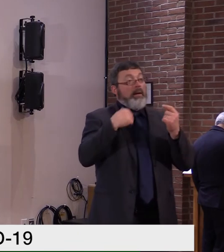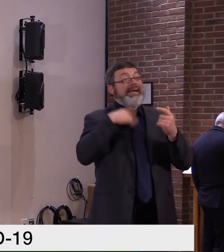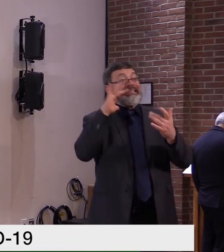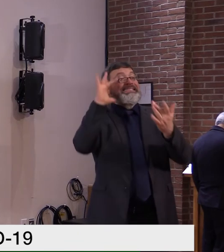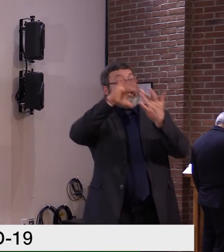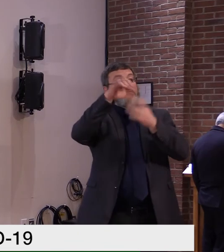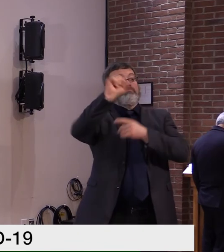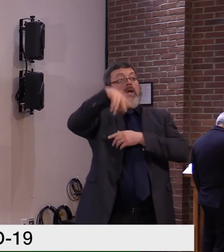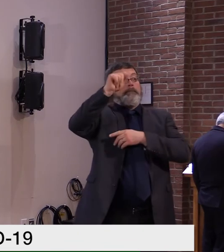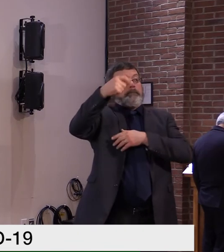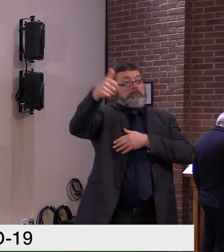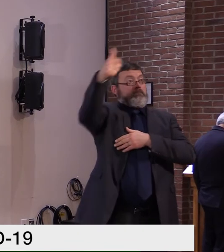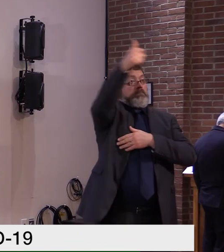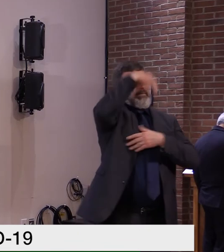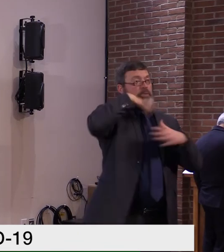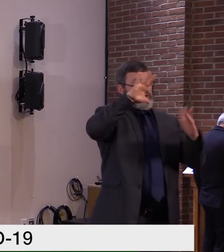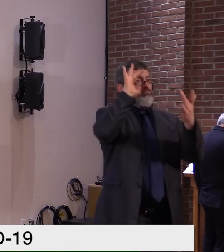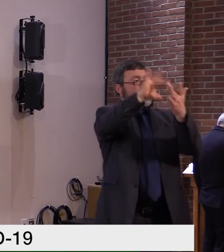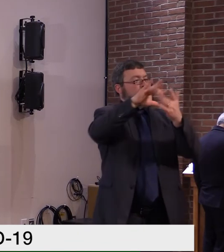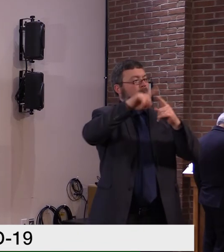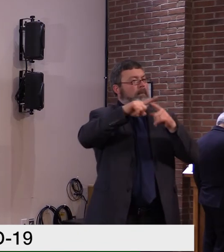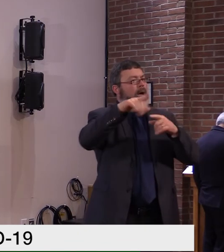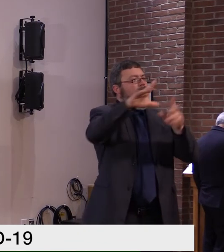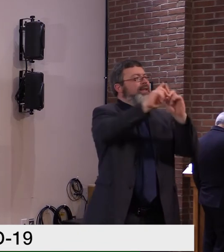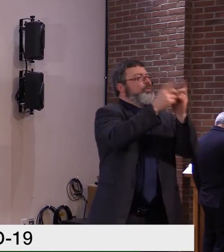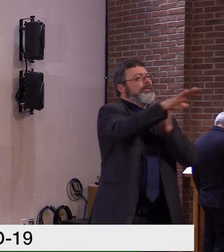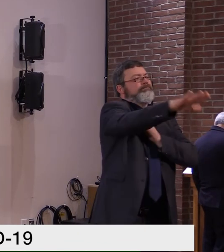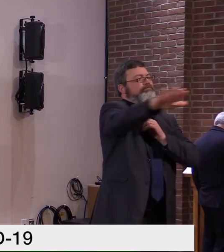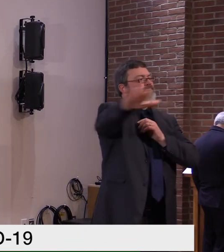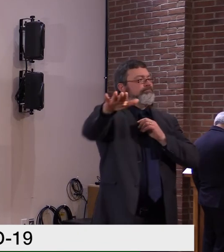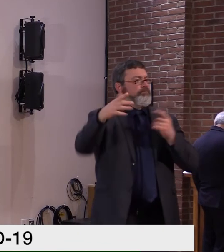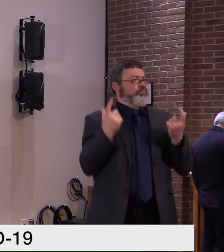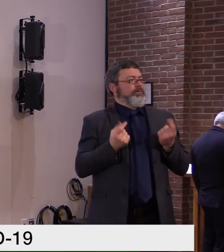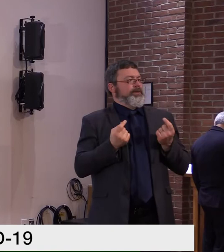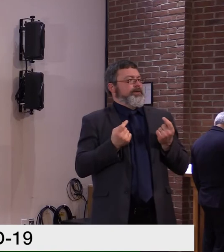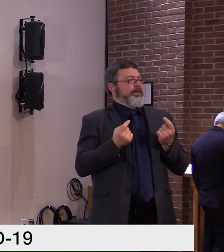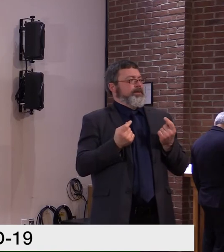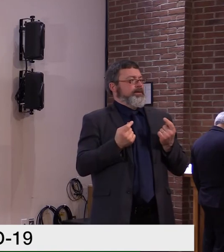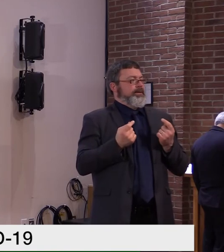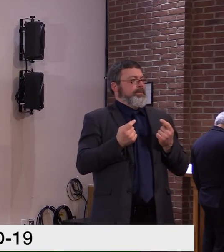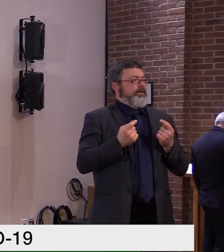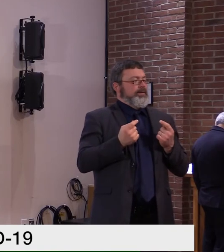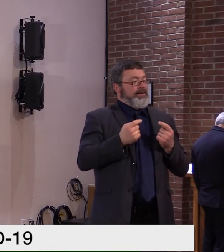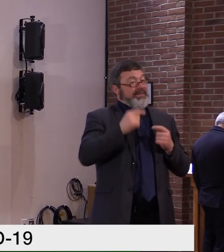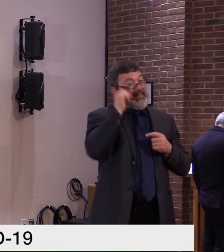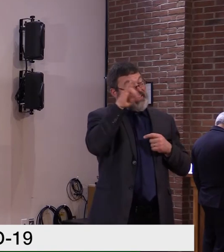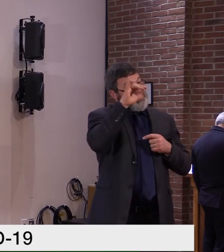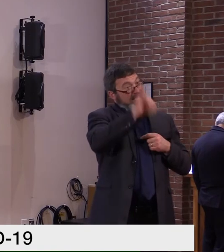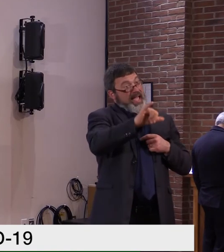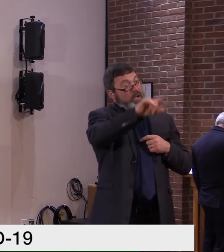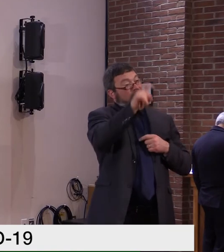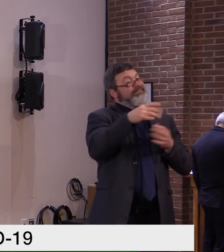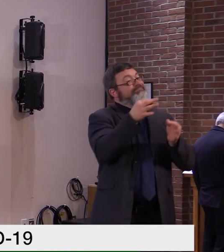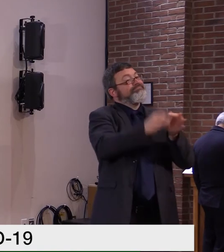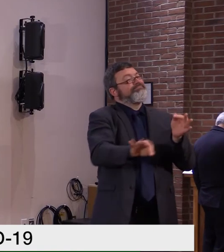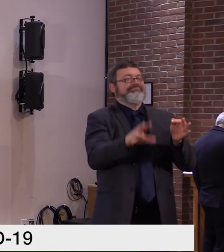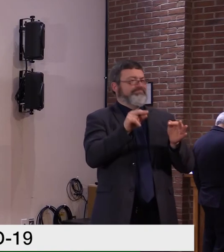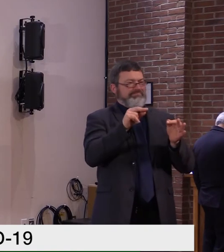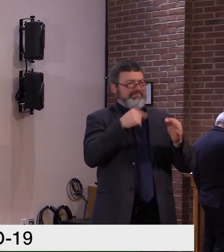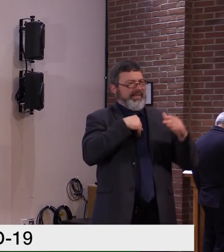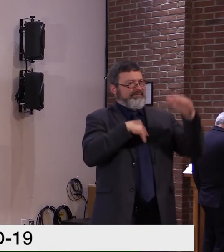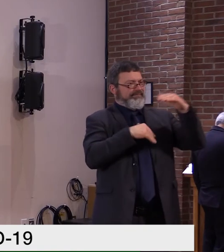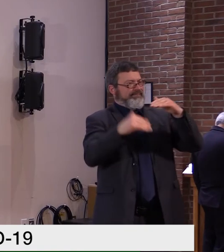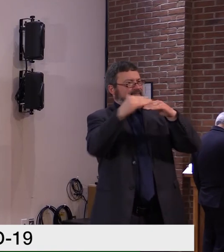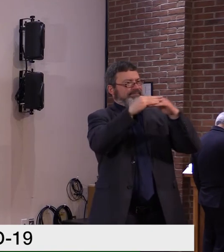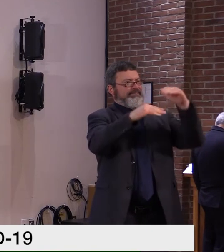a, it's just one aspect of multiple layers of our mitigation strategy that we employ in schools.